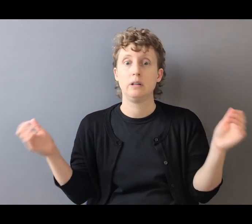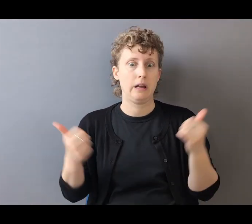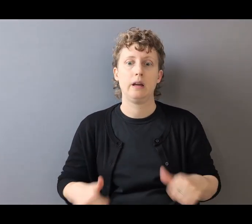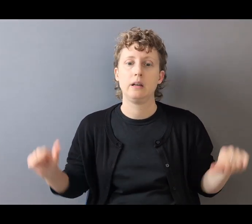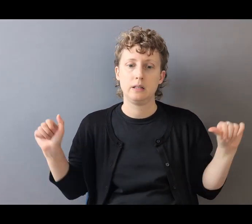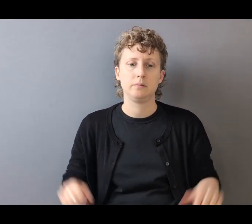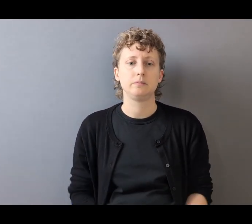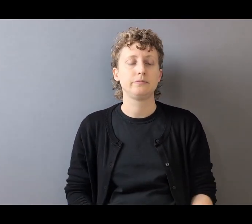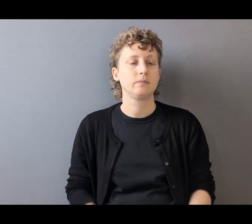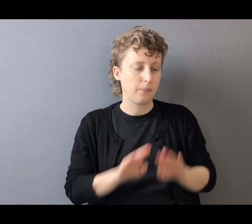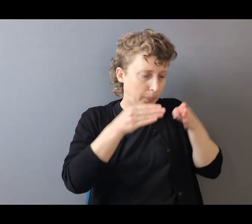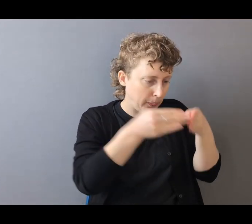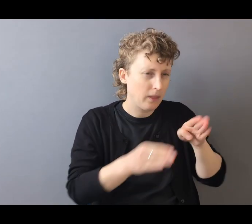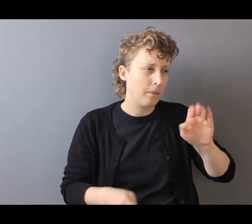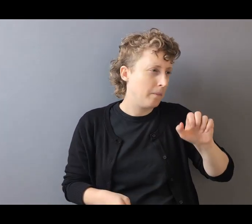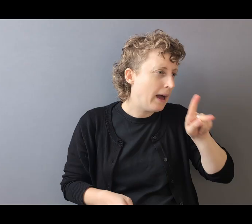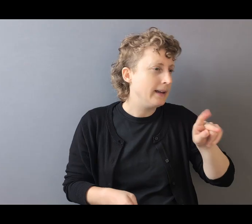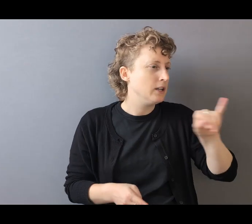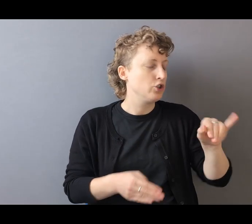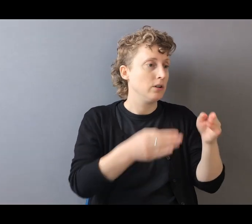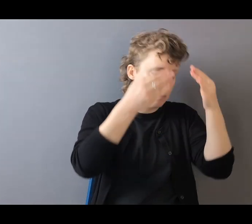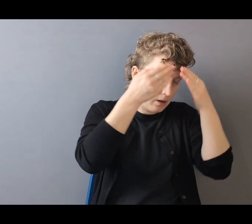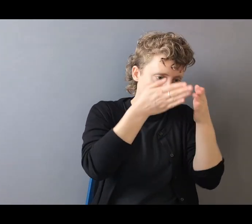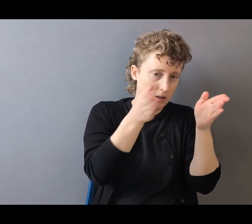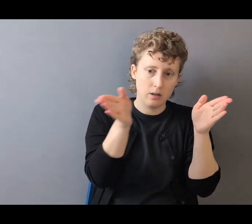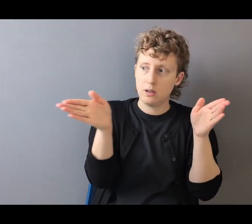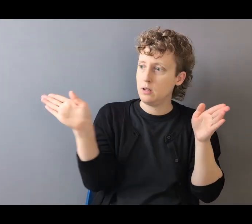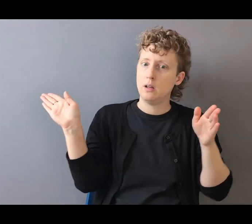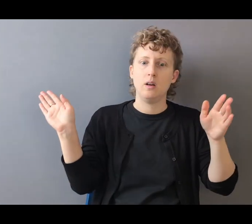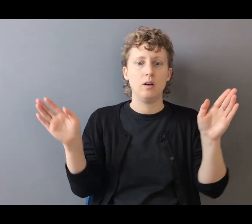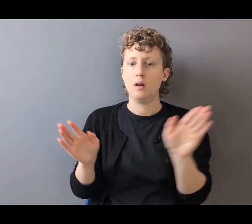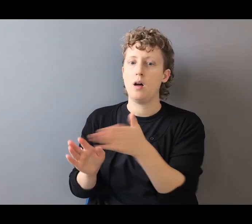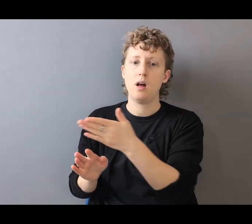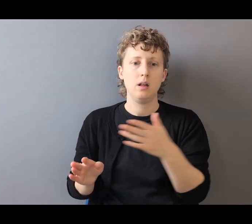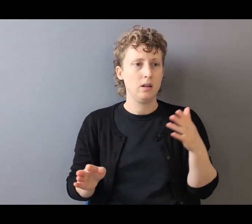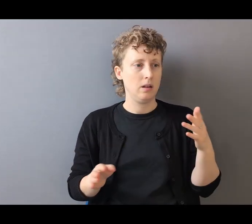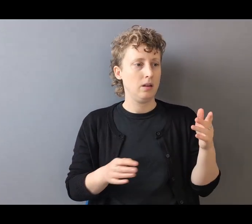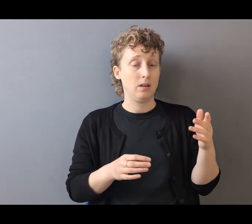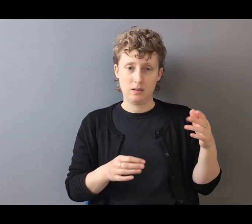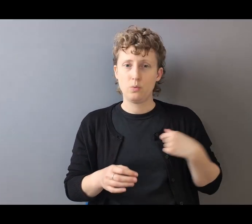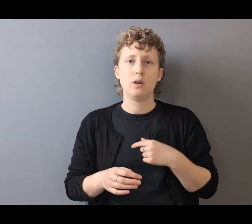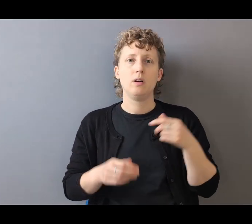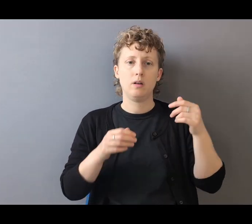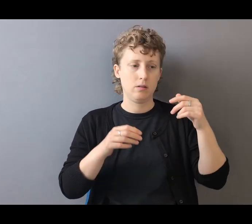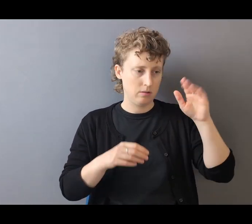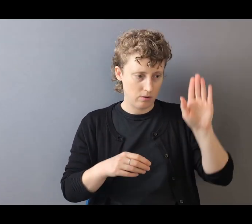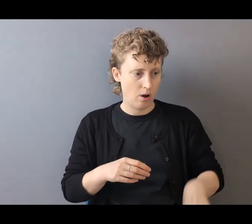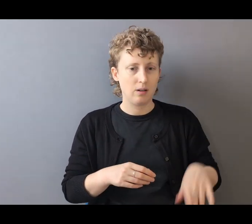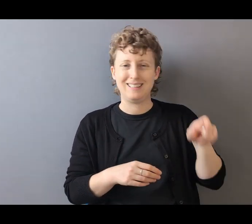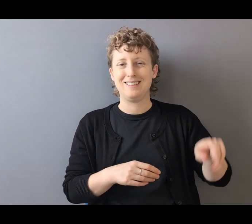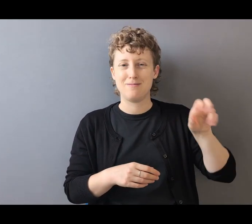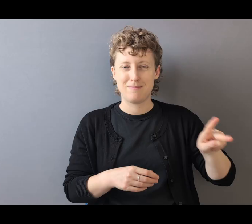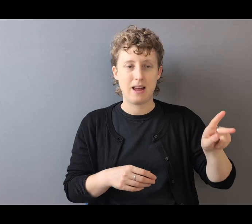banks and insurances, but more like everything, right? Like we always want to have fun. We all want to meet our colleagues